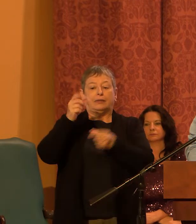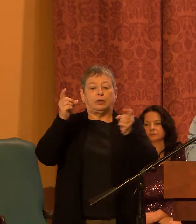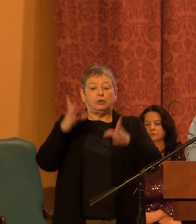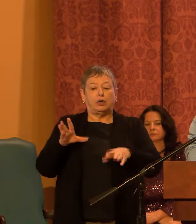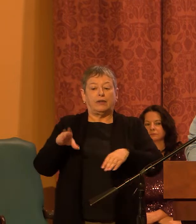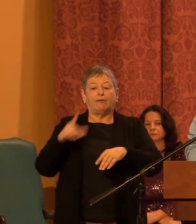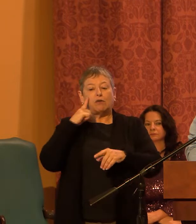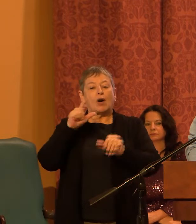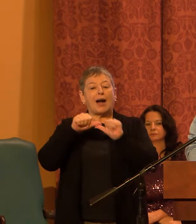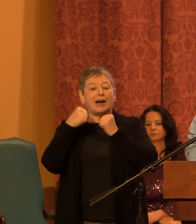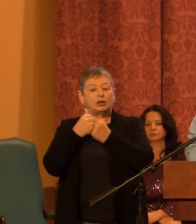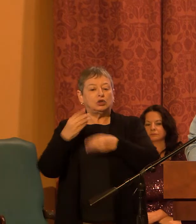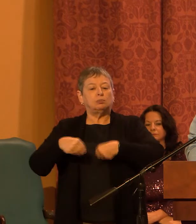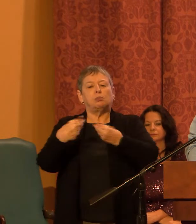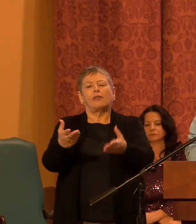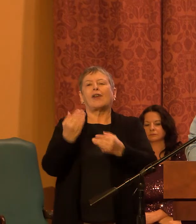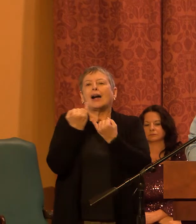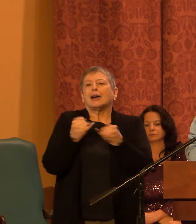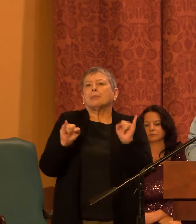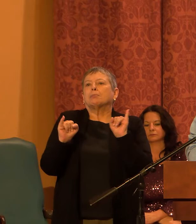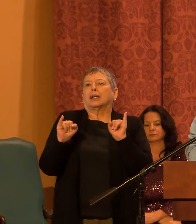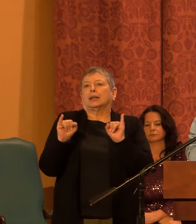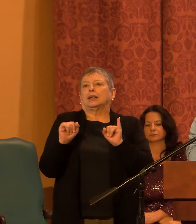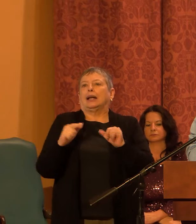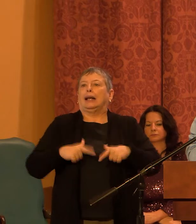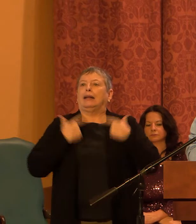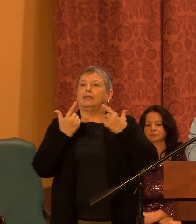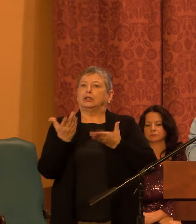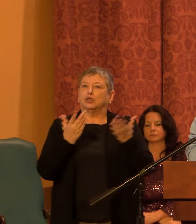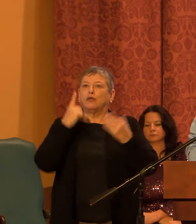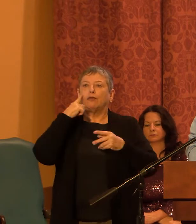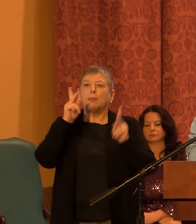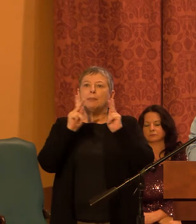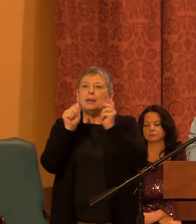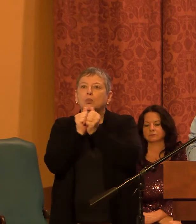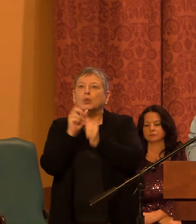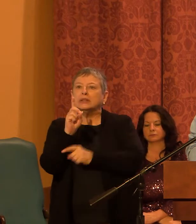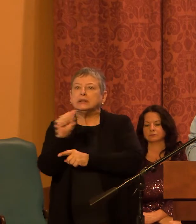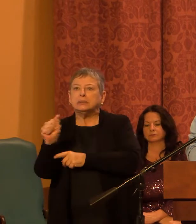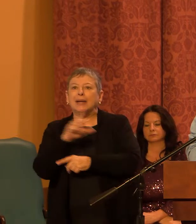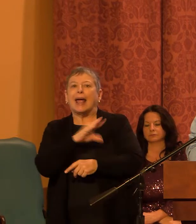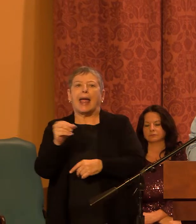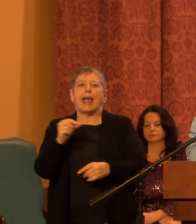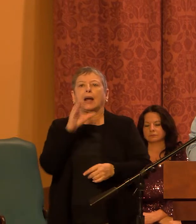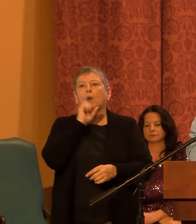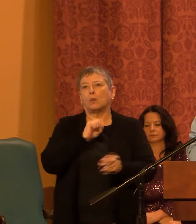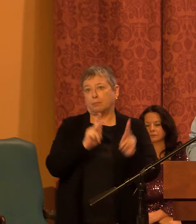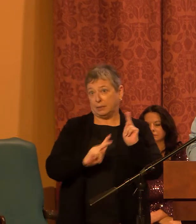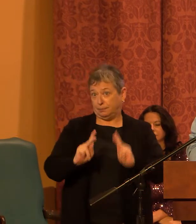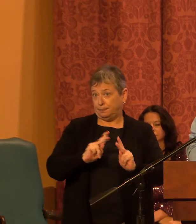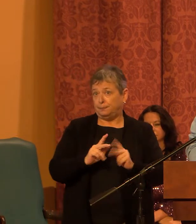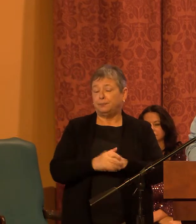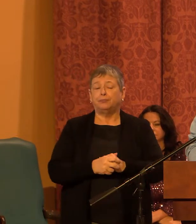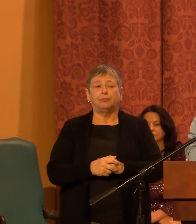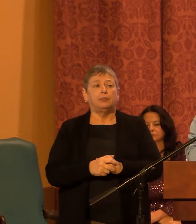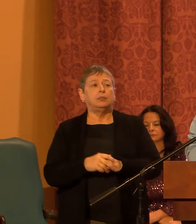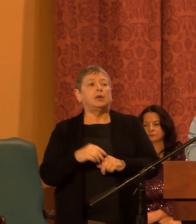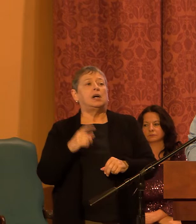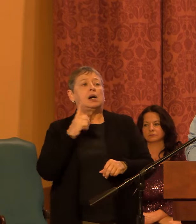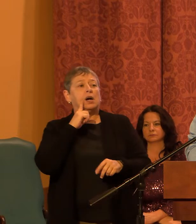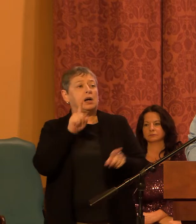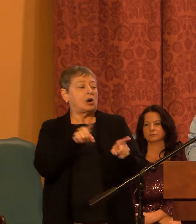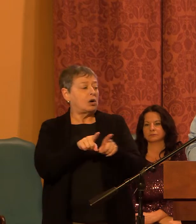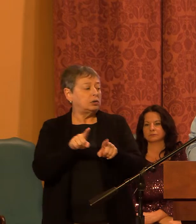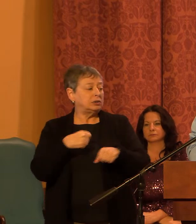provides independent living services to people with disabilities and to the elder. To show the values that they have instilled in